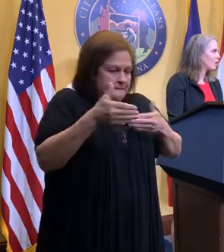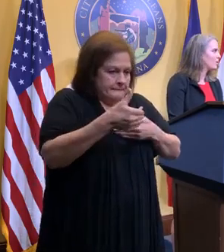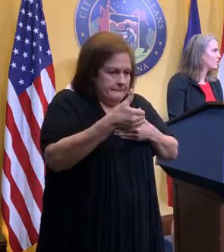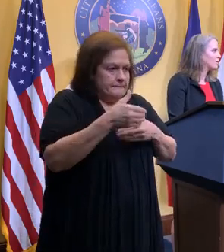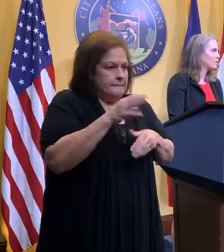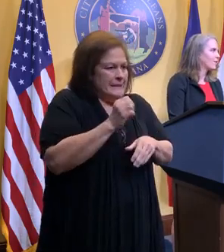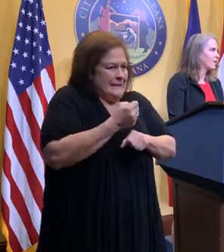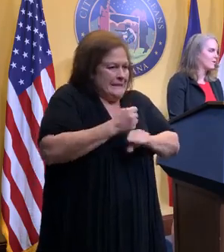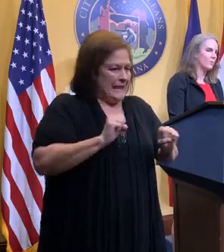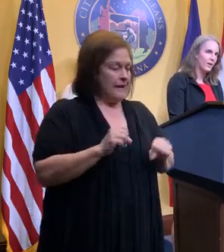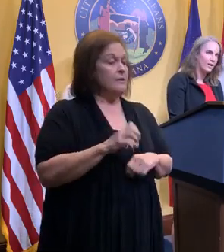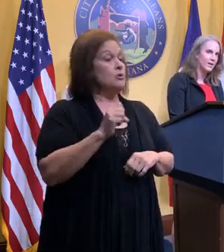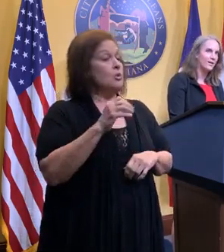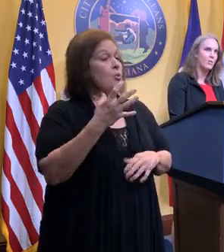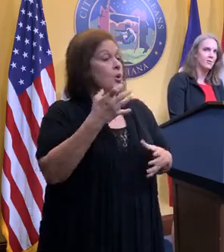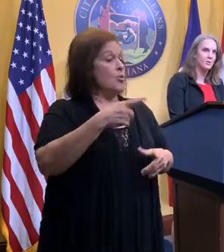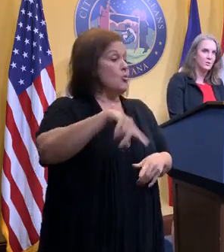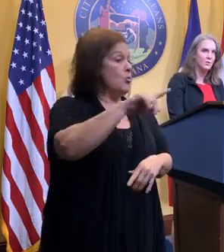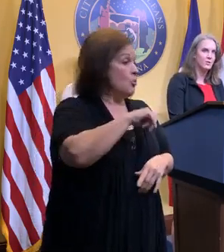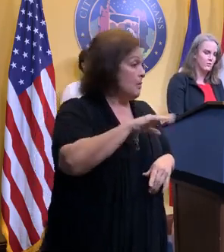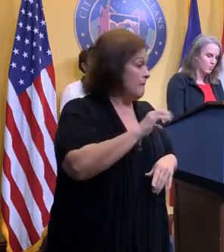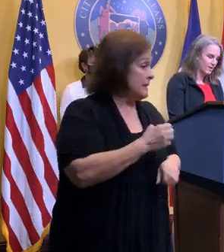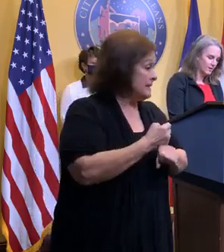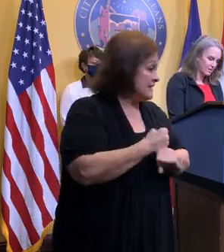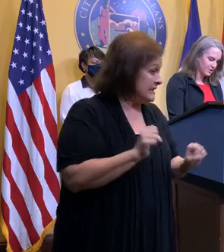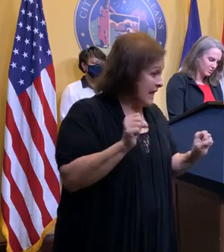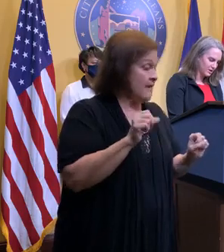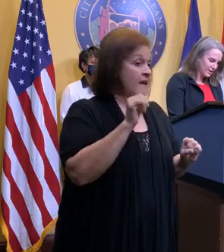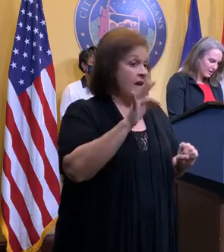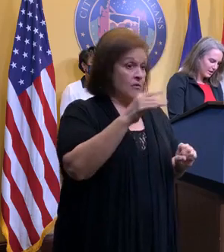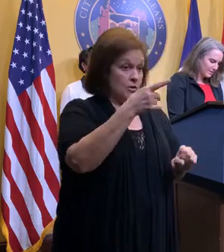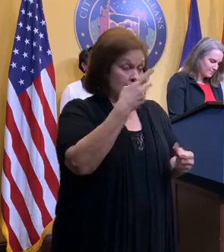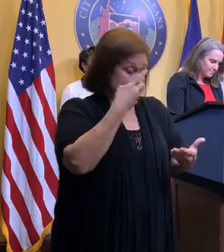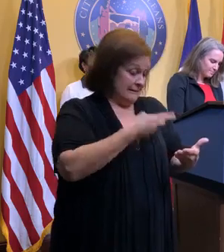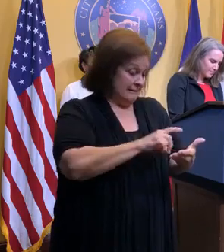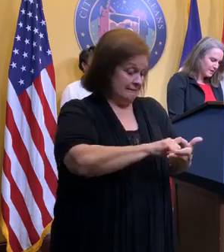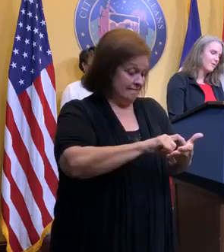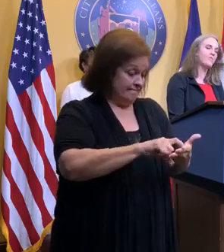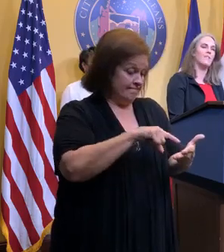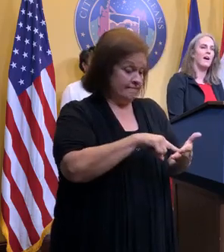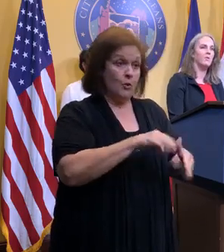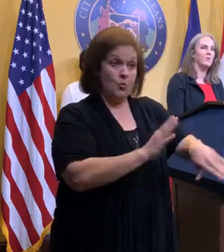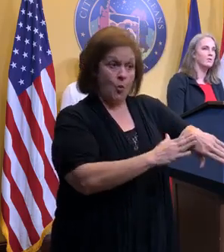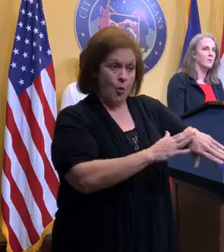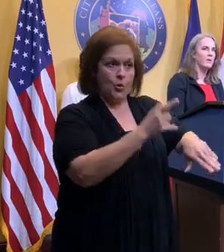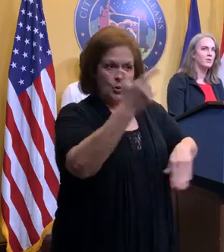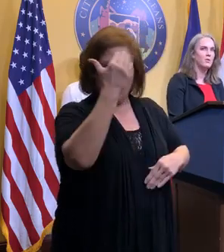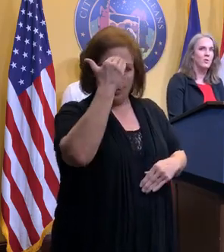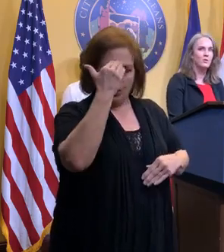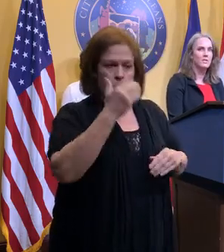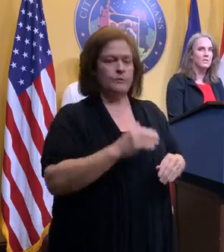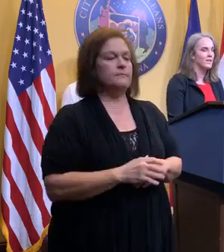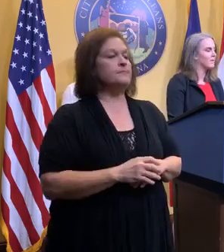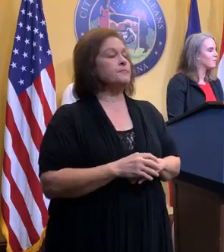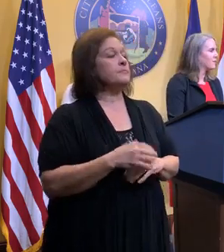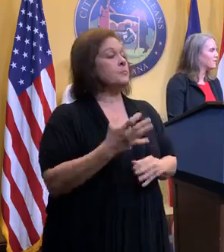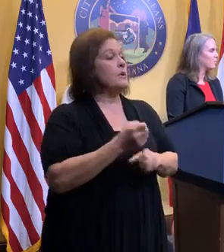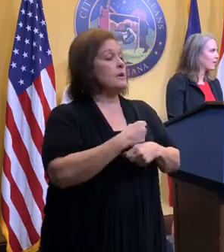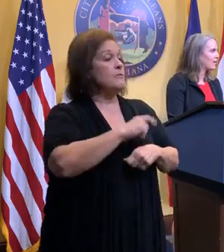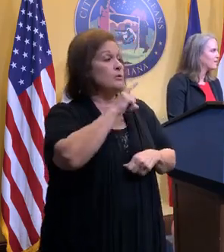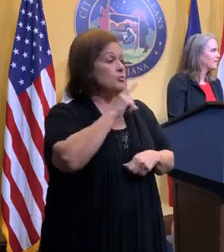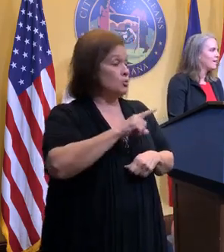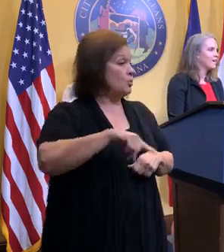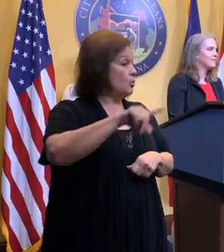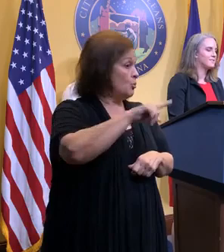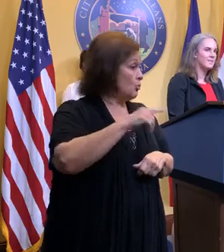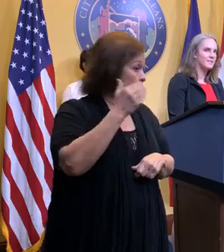so make sure tomorrow you all stay weather aware and know what to do if a warning is issued. Other than that, we just want to make sure the whole city